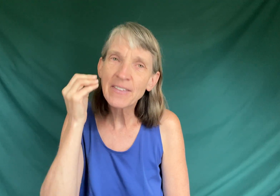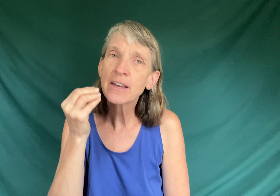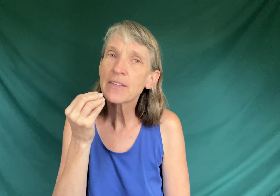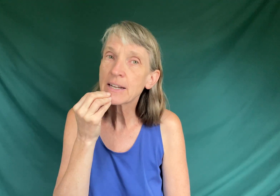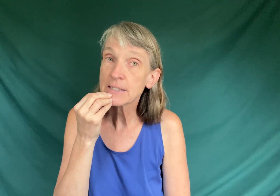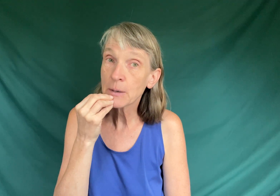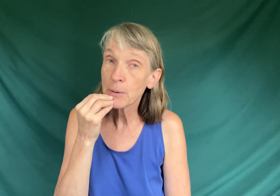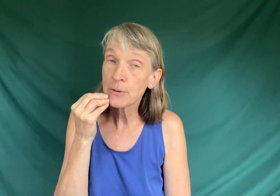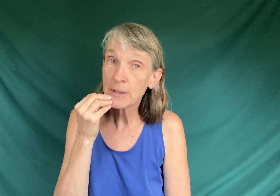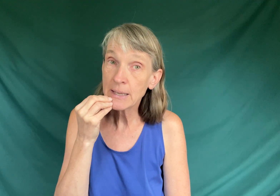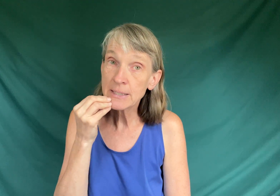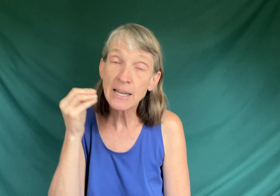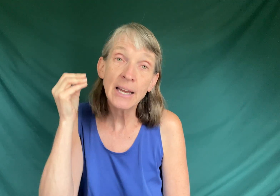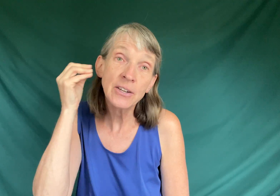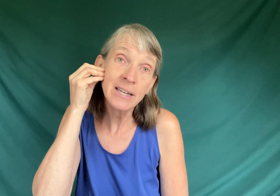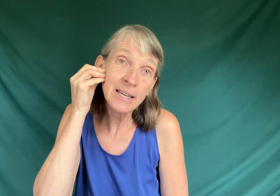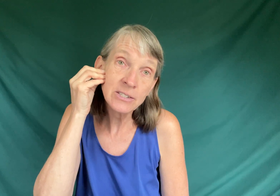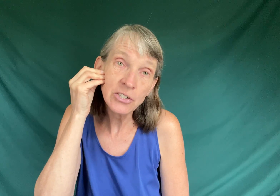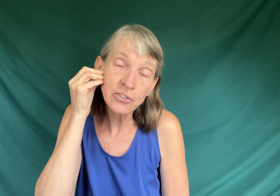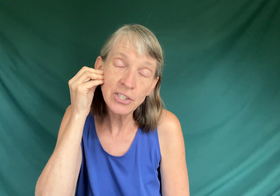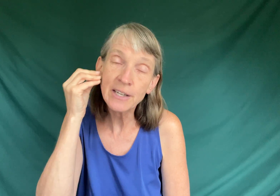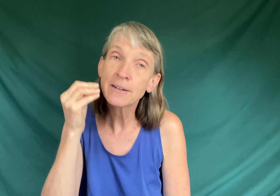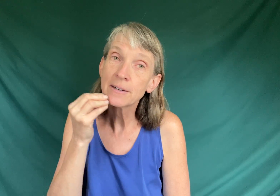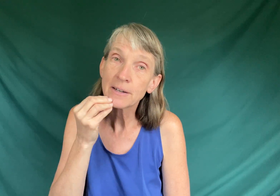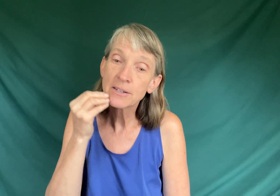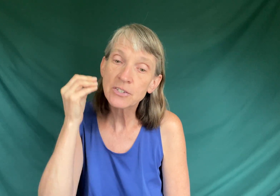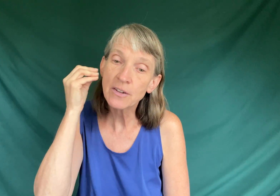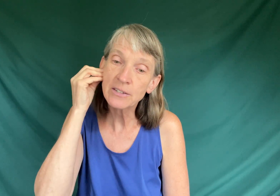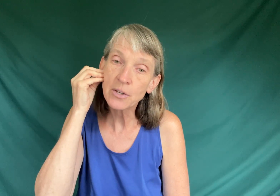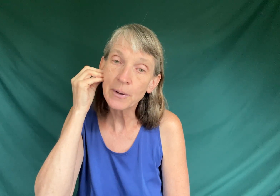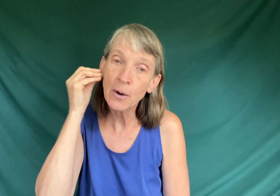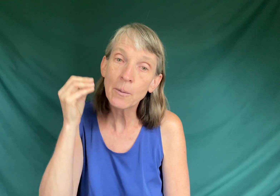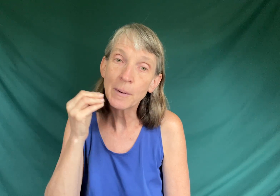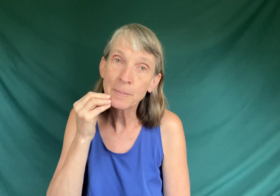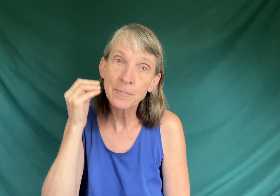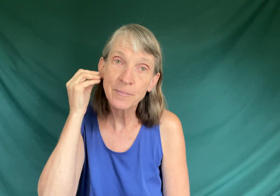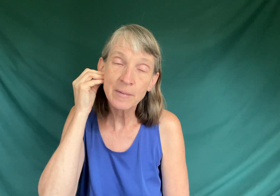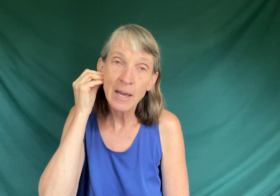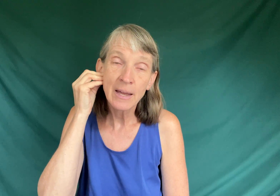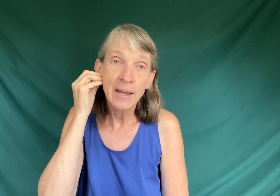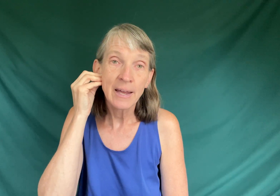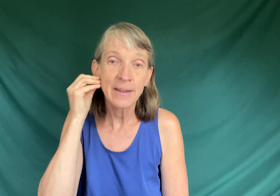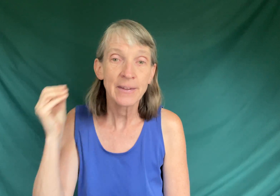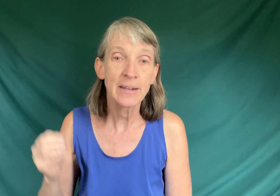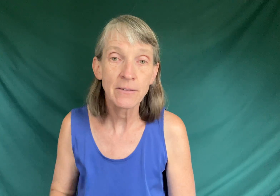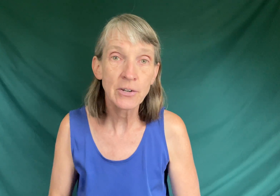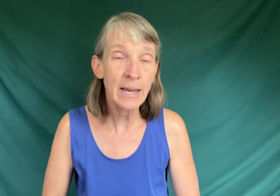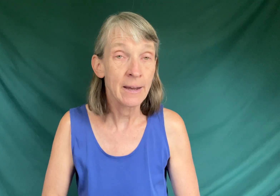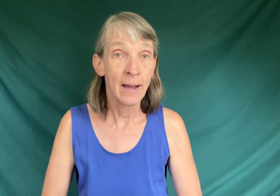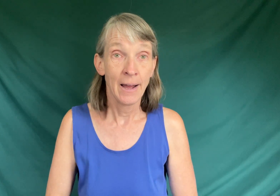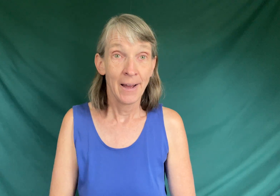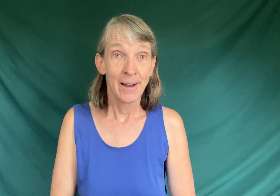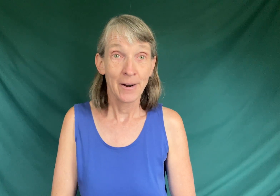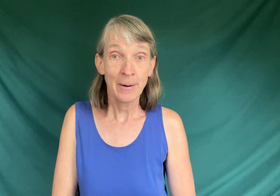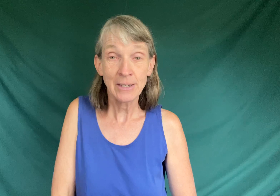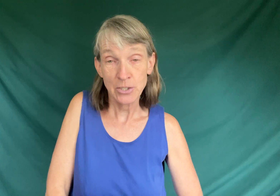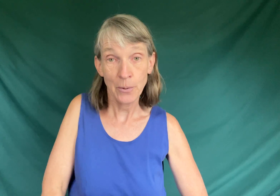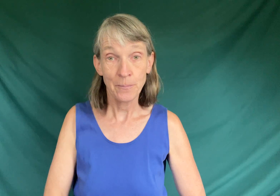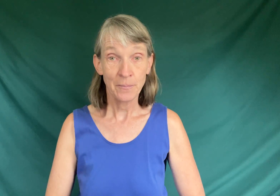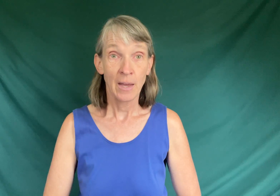of that as like where you eat and you get a kiss on your cheek. So that's going home at the end of your day. All right, so